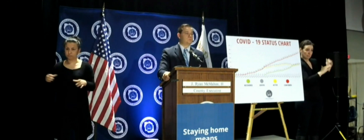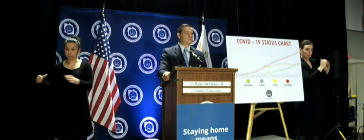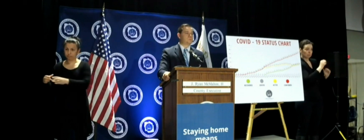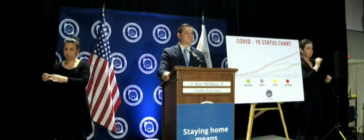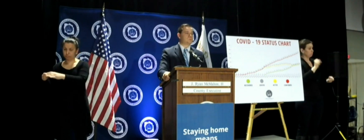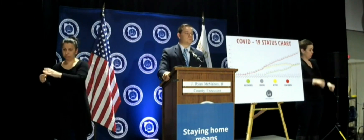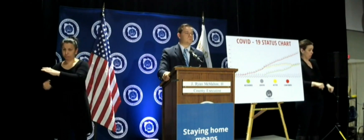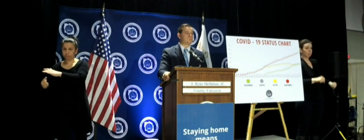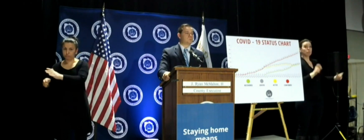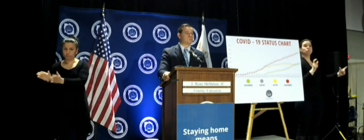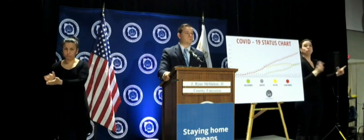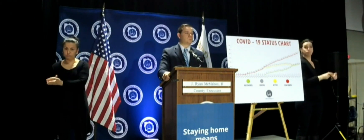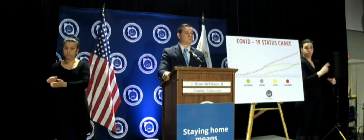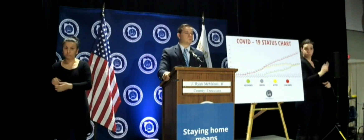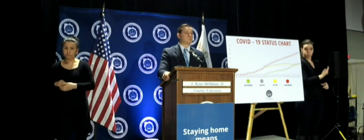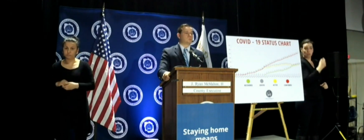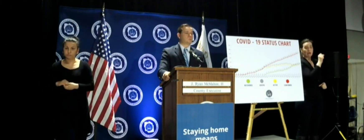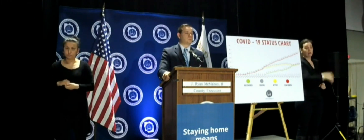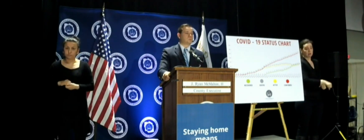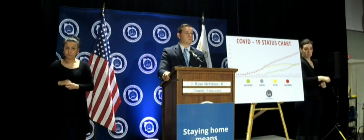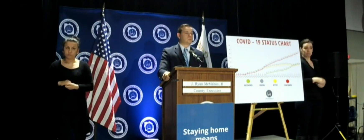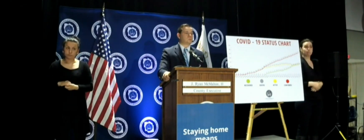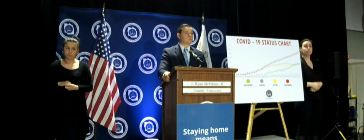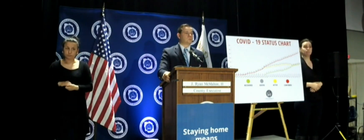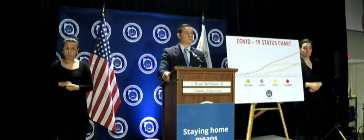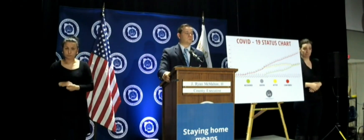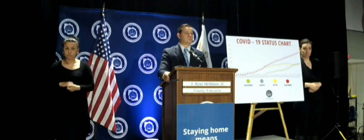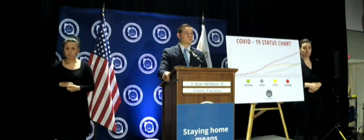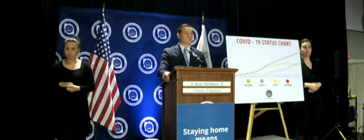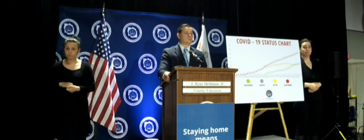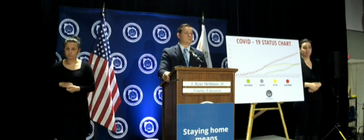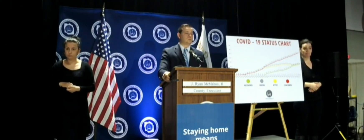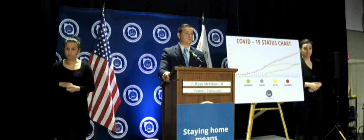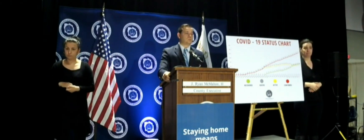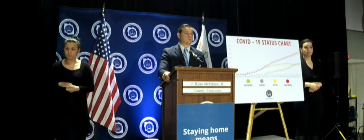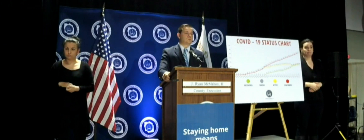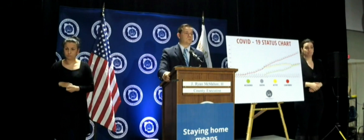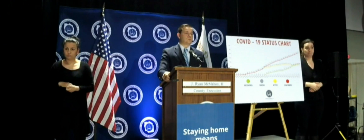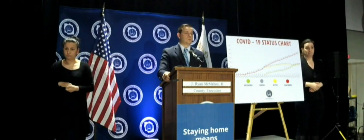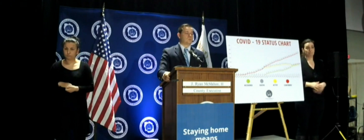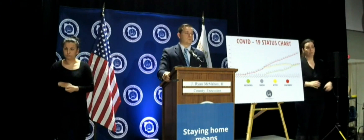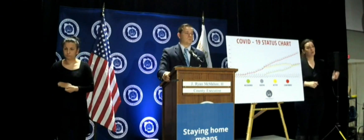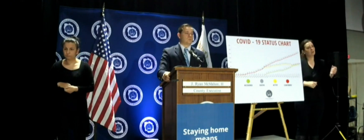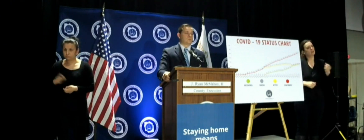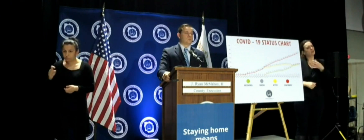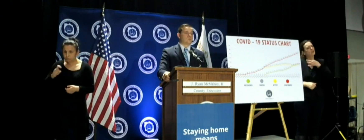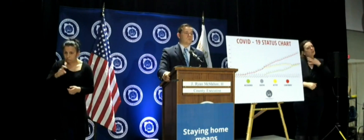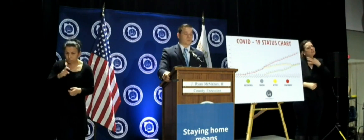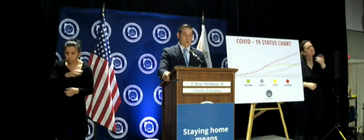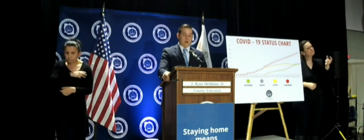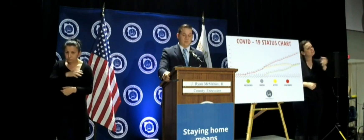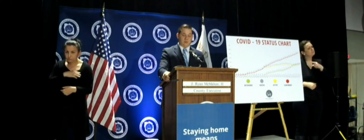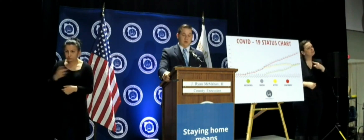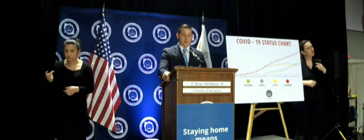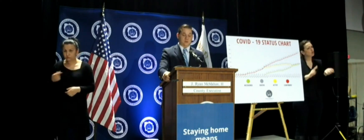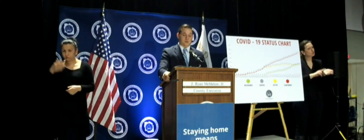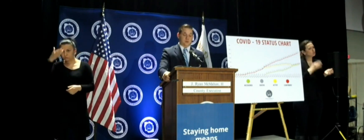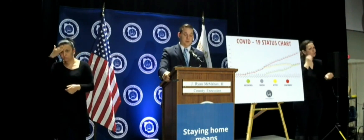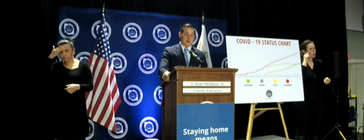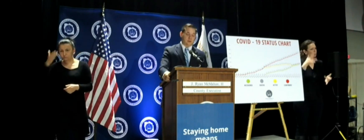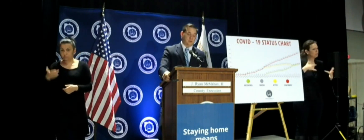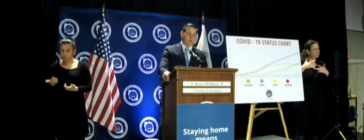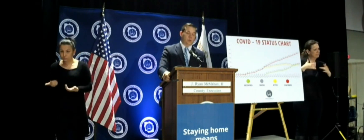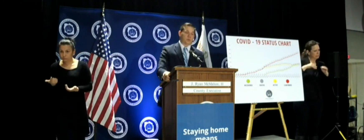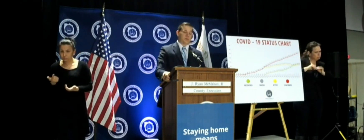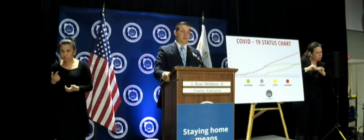with an outbreak at a nursing home when that population is so much more vulnerable than the rest of the county? I'm very concerned,